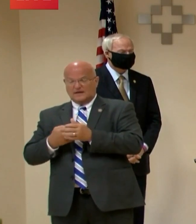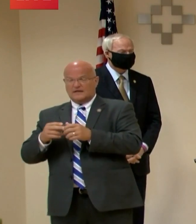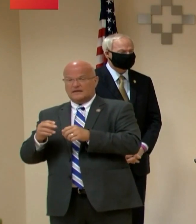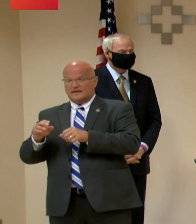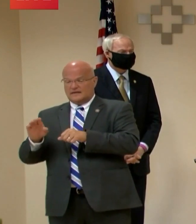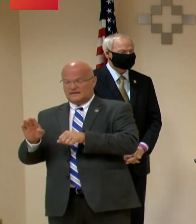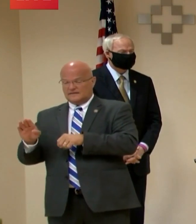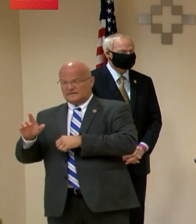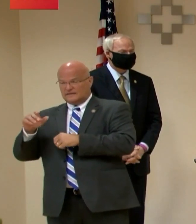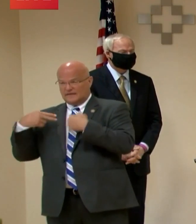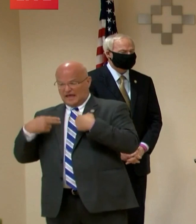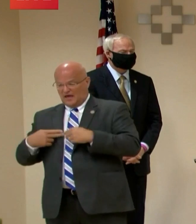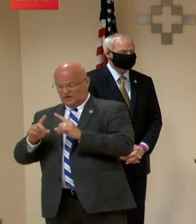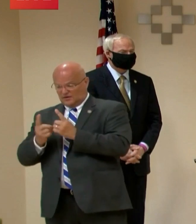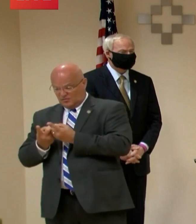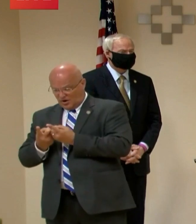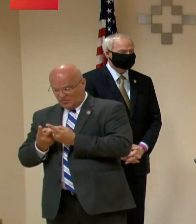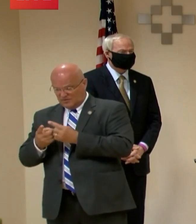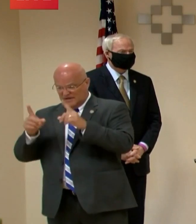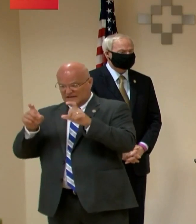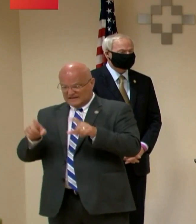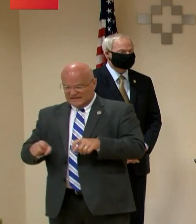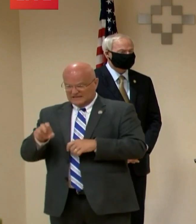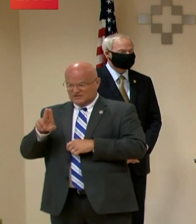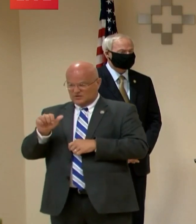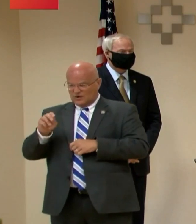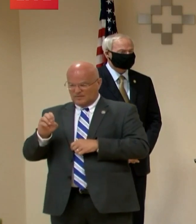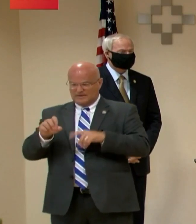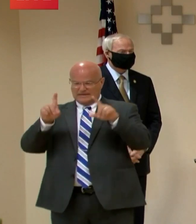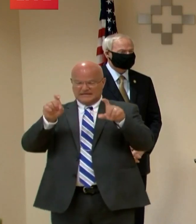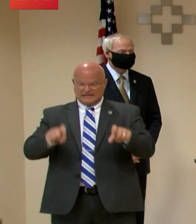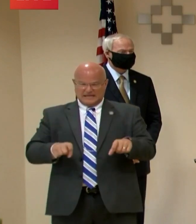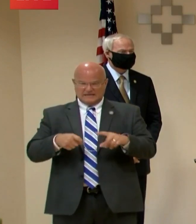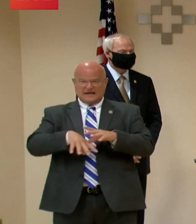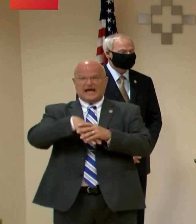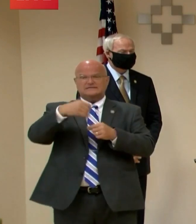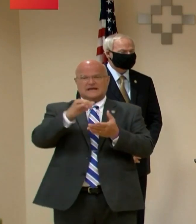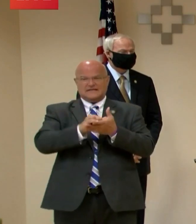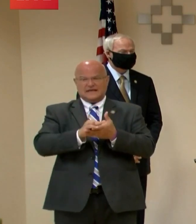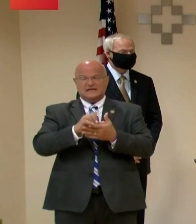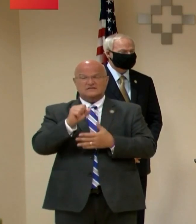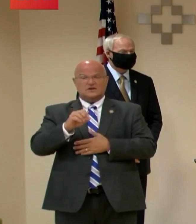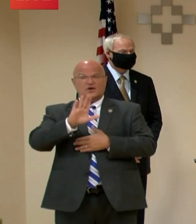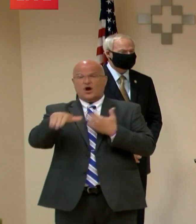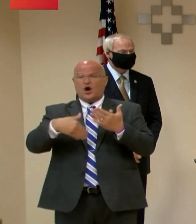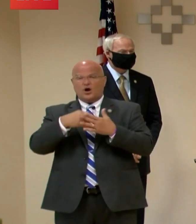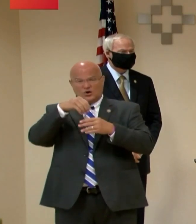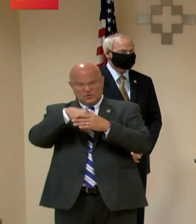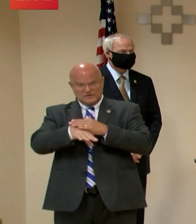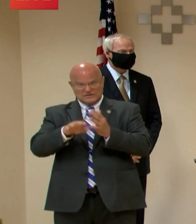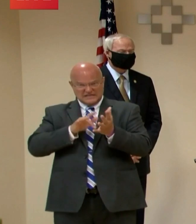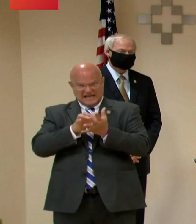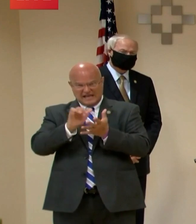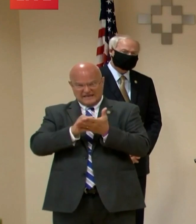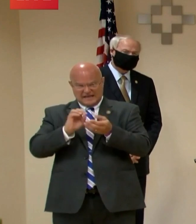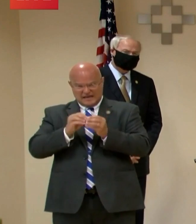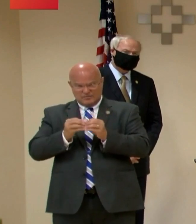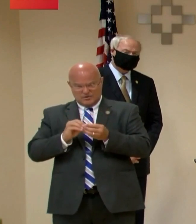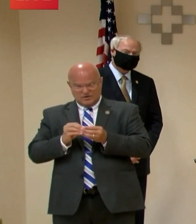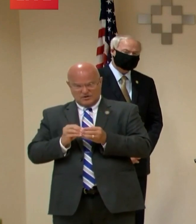at the health department, those tests performed at UAMS, and those tests performed outside of that. So they would all go into calculating that